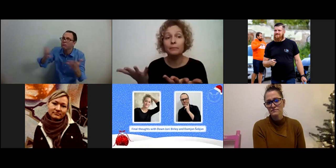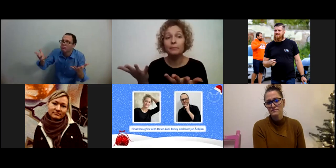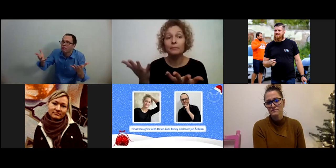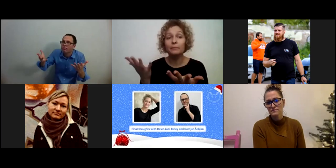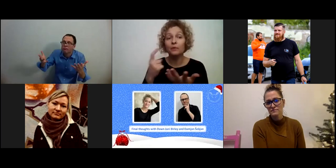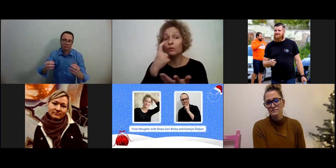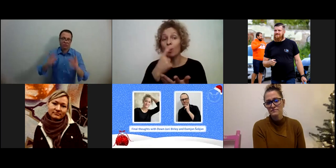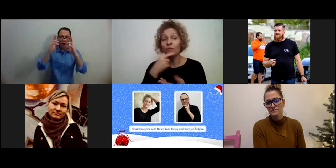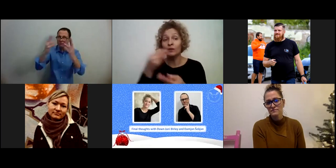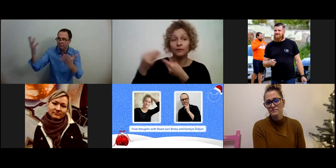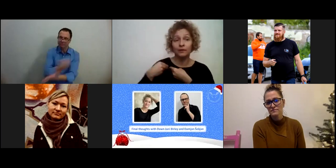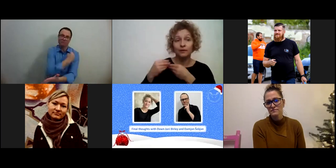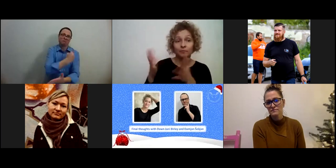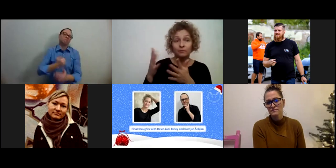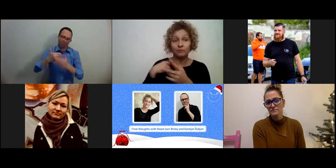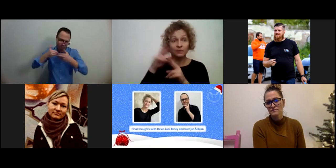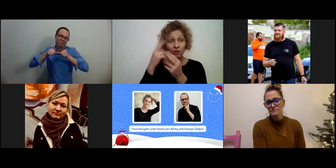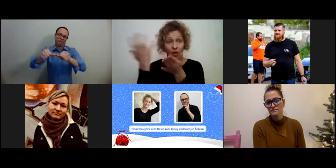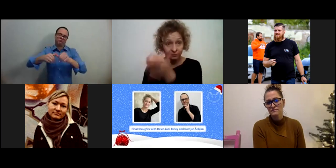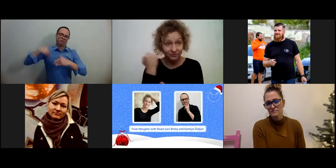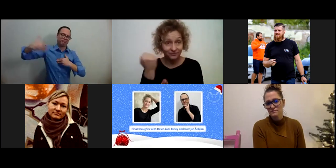a project proposal.